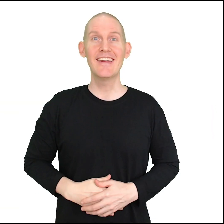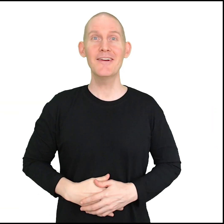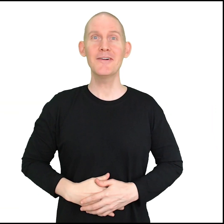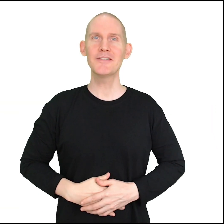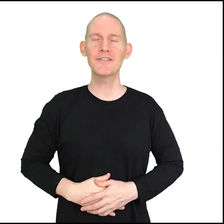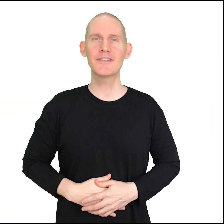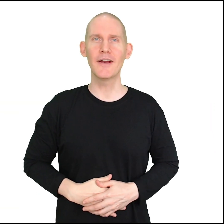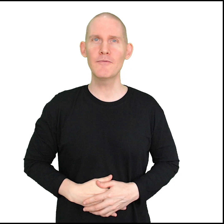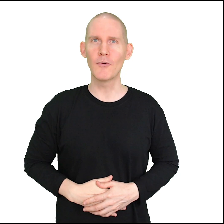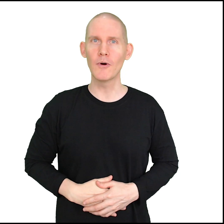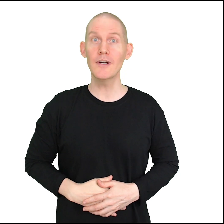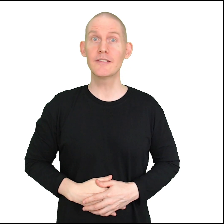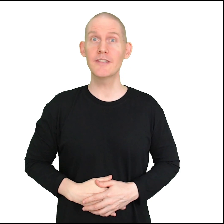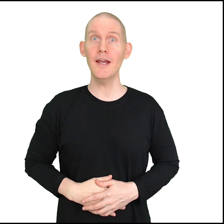Here is the sign for say.